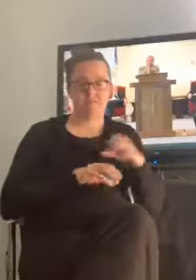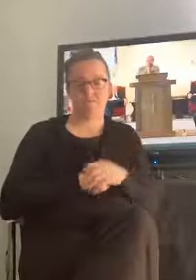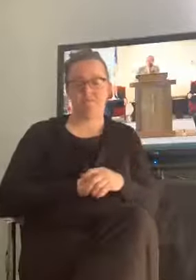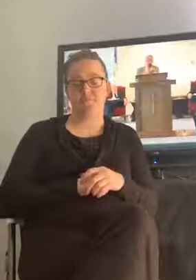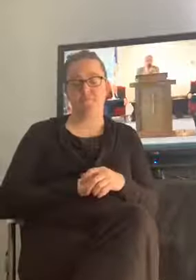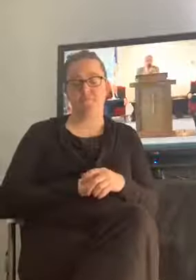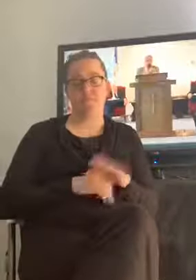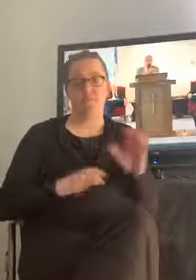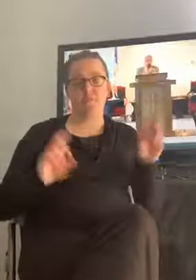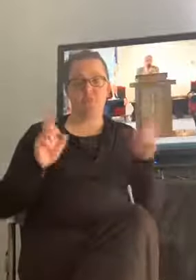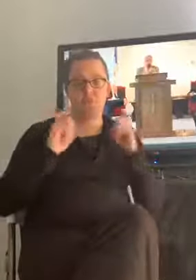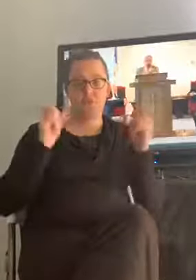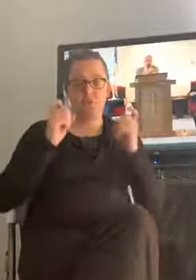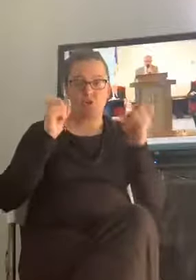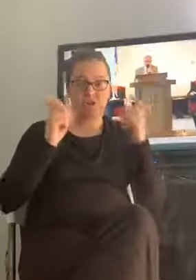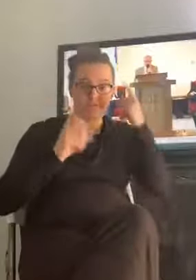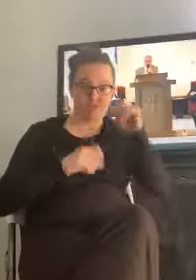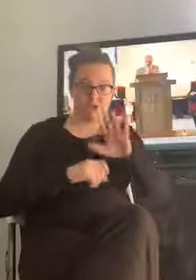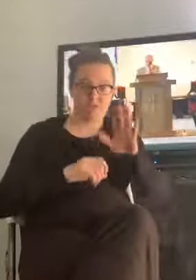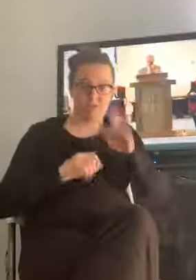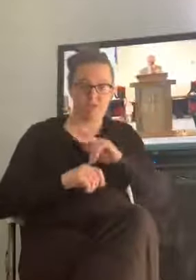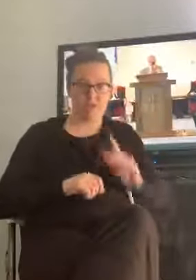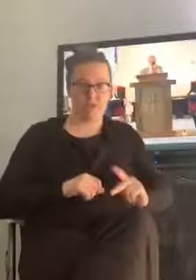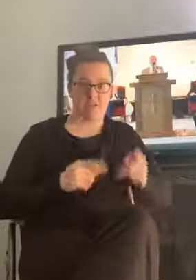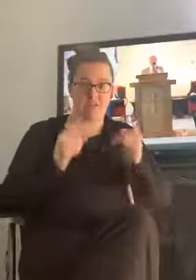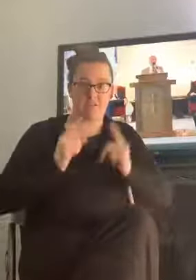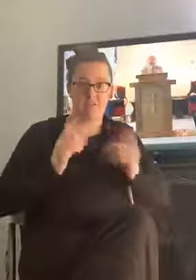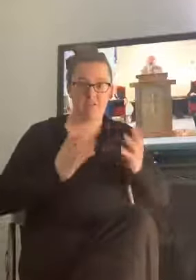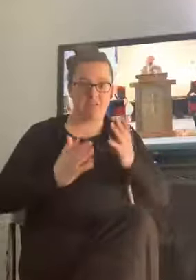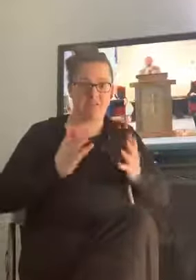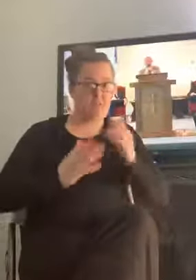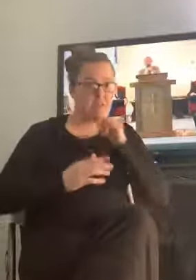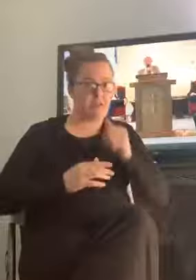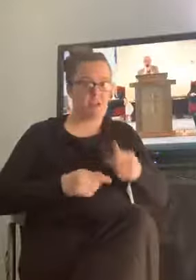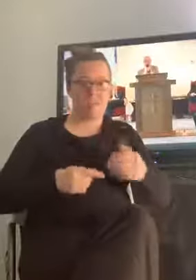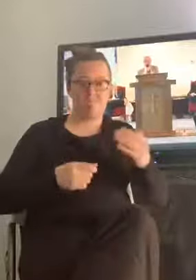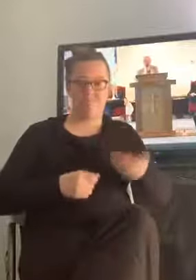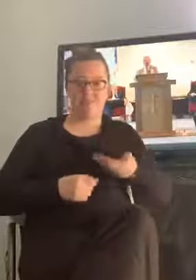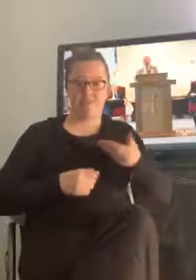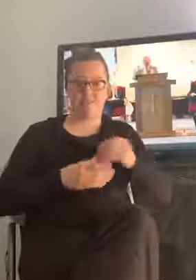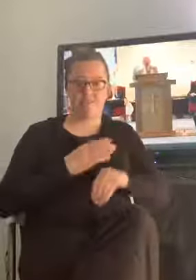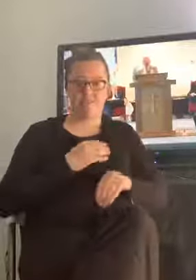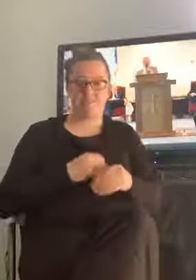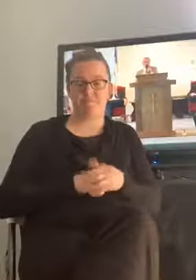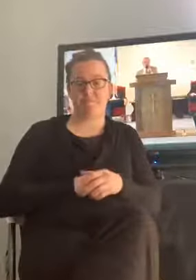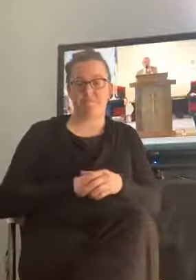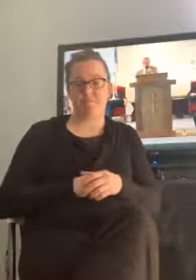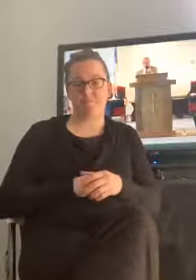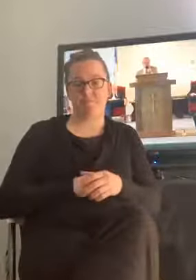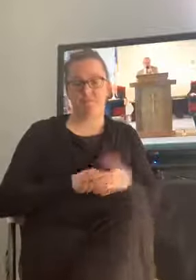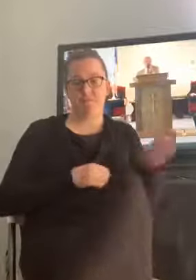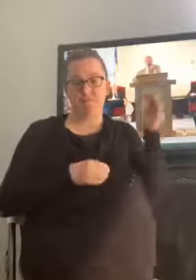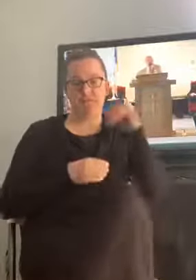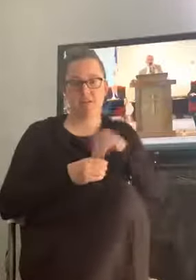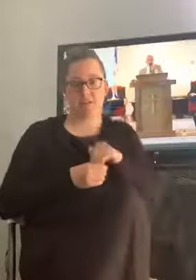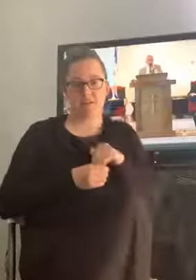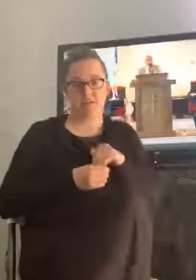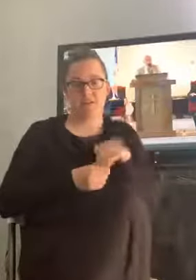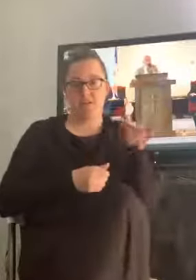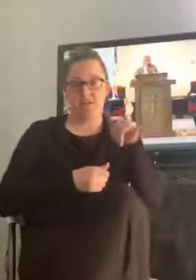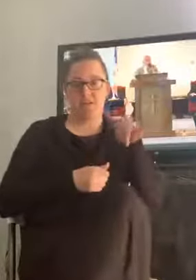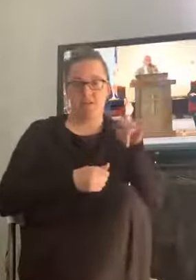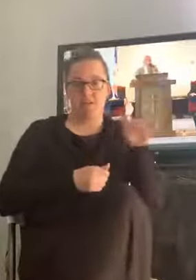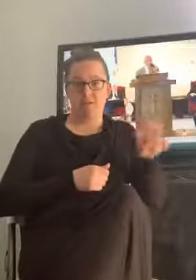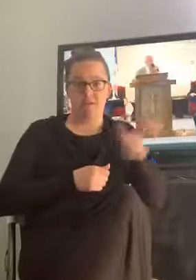For your king is coming. Amen. He might not be entering into Jerusalem like any other king would enter. He is just